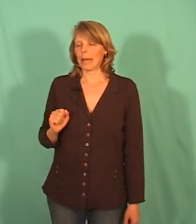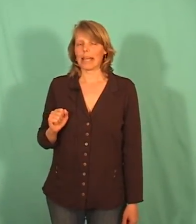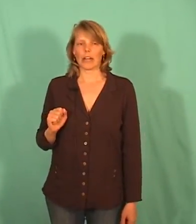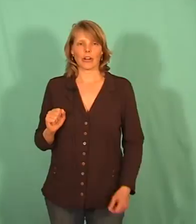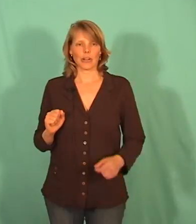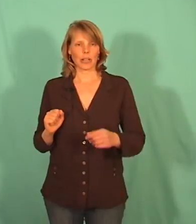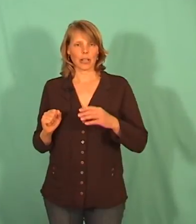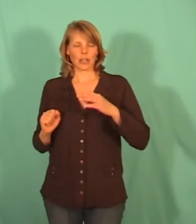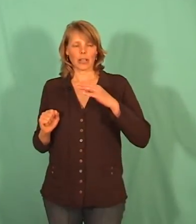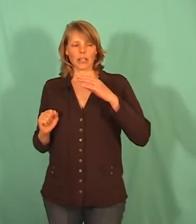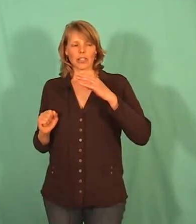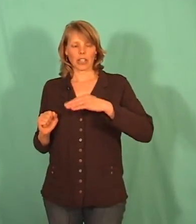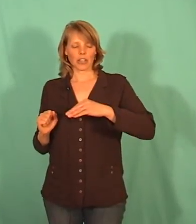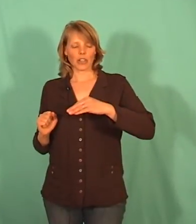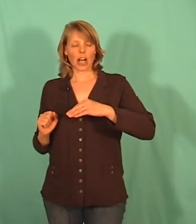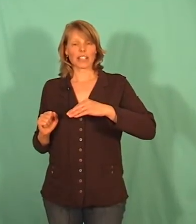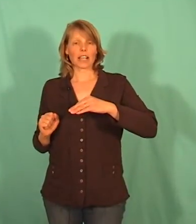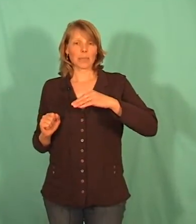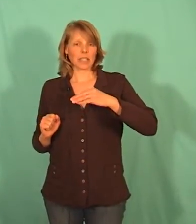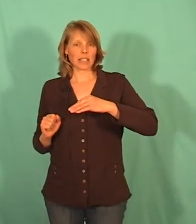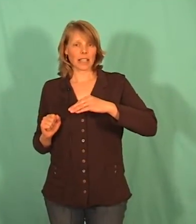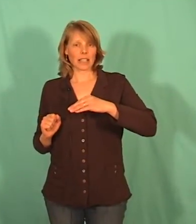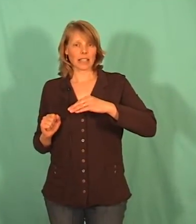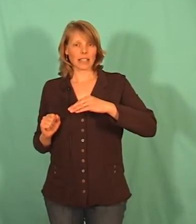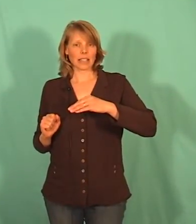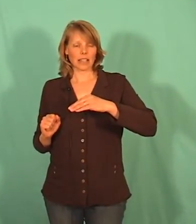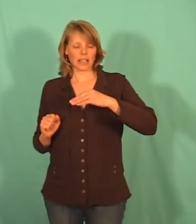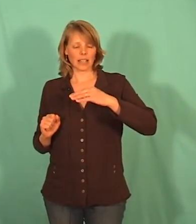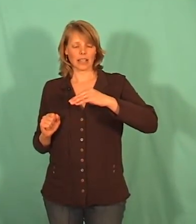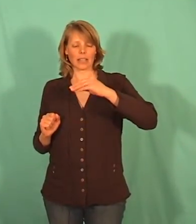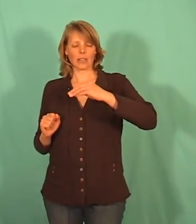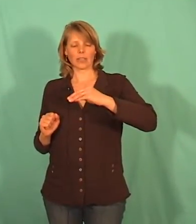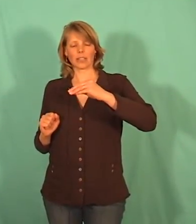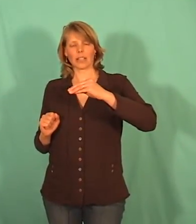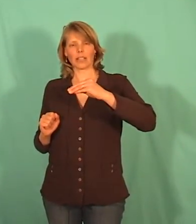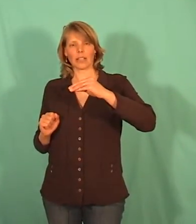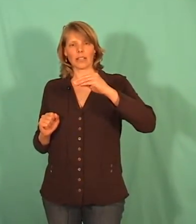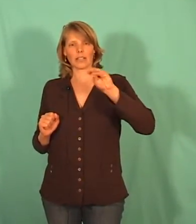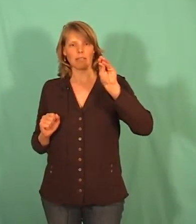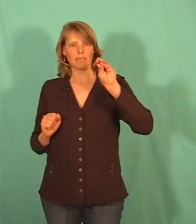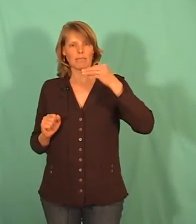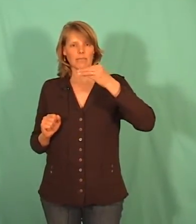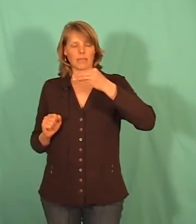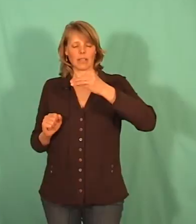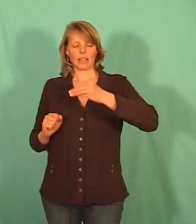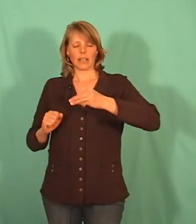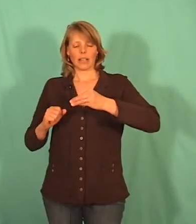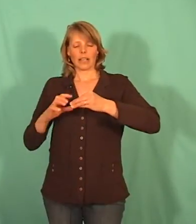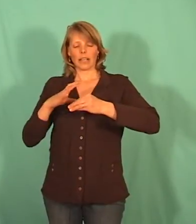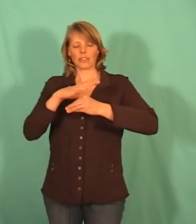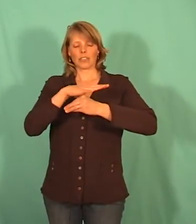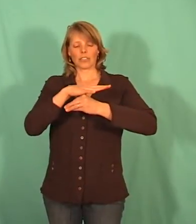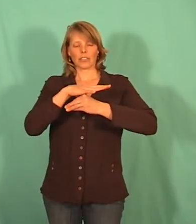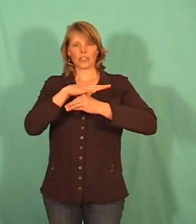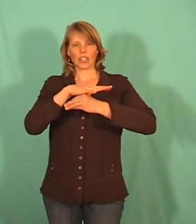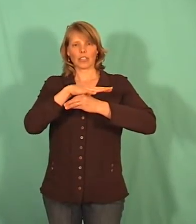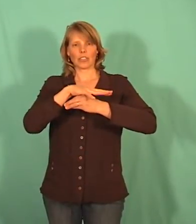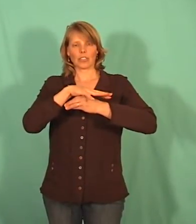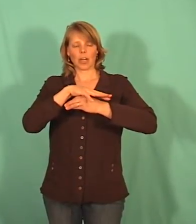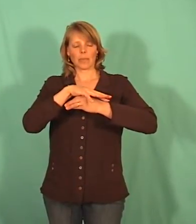Pear. You take your non-dominant hand and hold it like this, and you just take your dominant hand